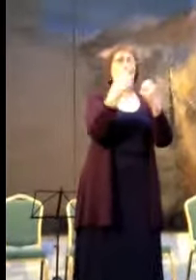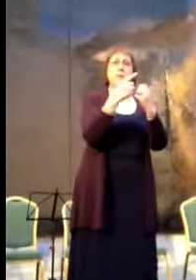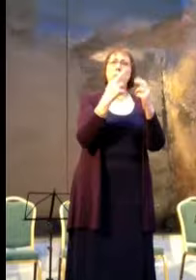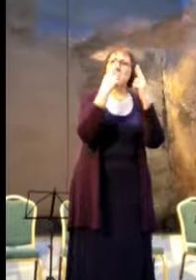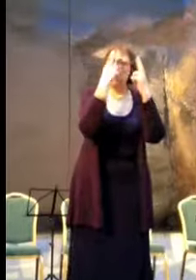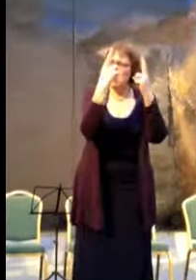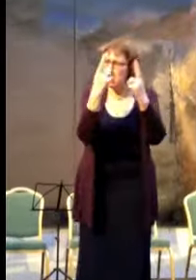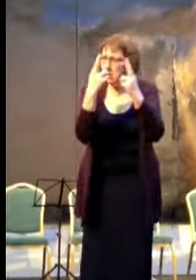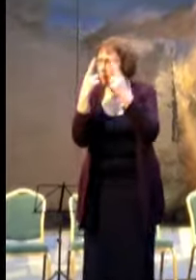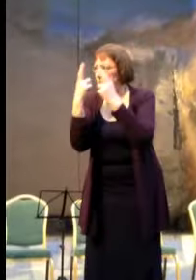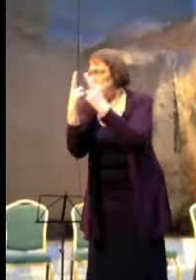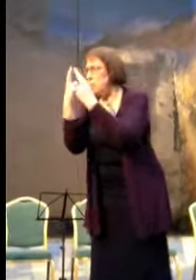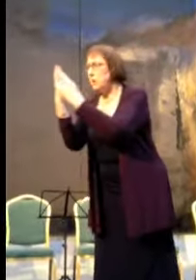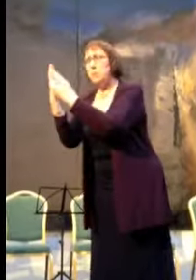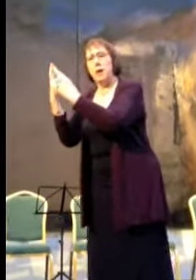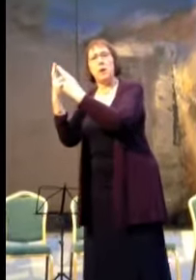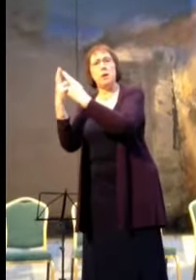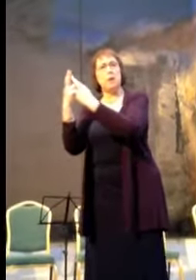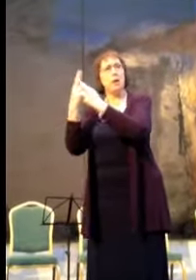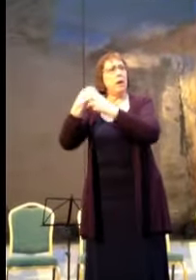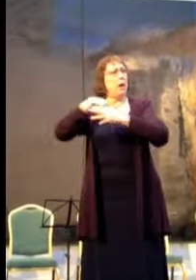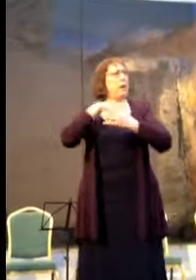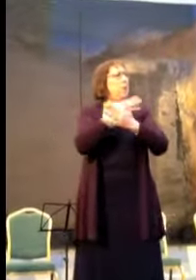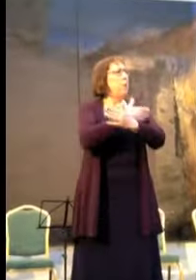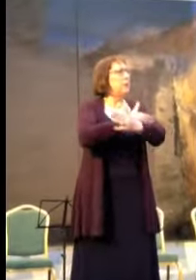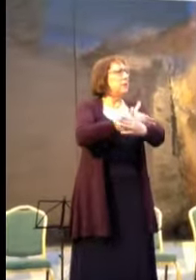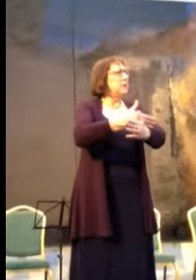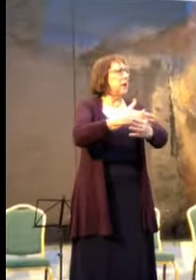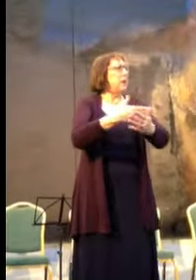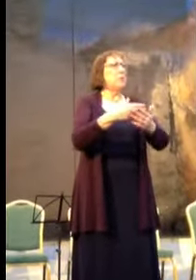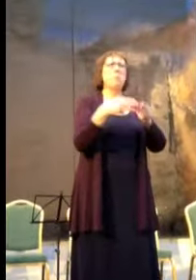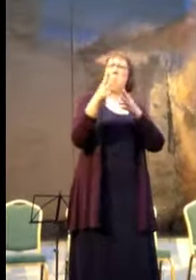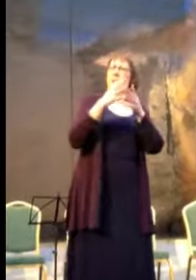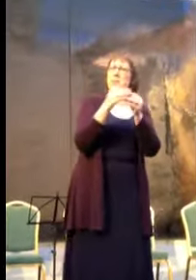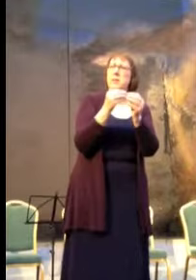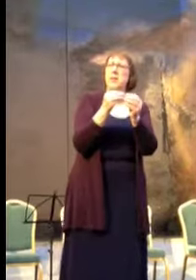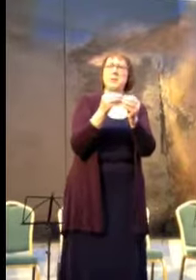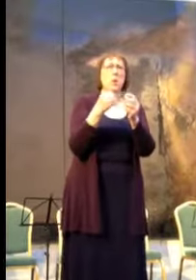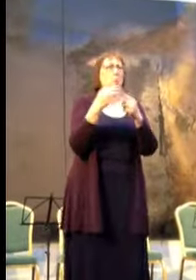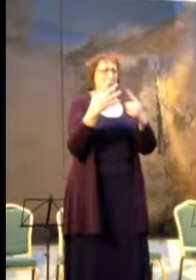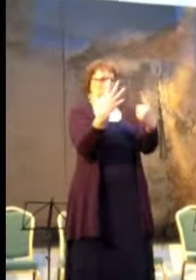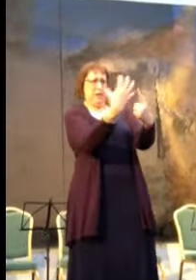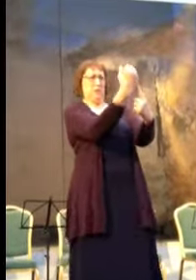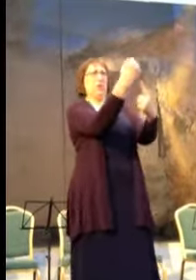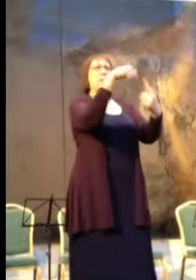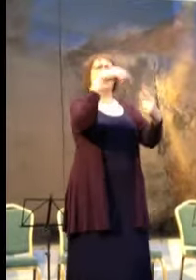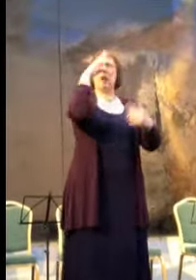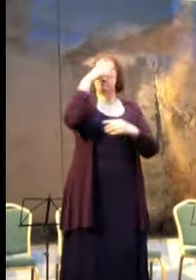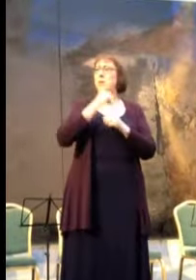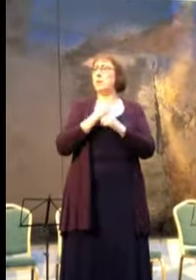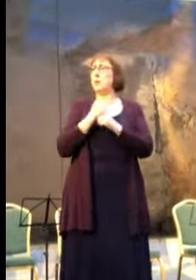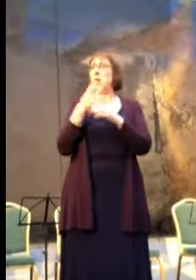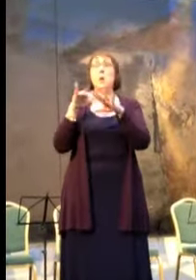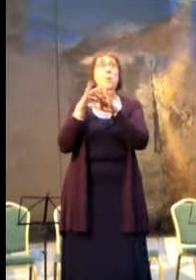respect, and that I wanted to begin a discourse, but also practical things that might achieve an Ireland where all citizens realise